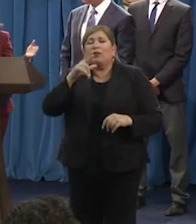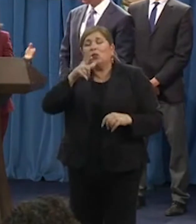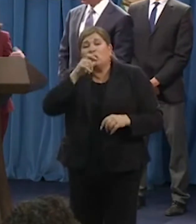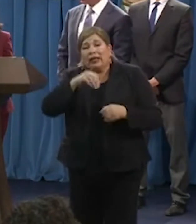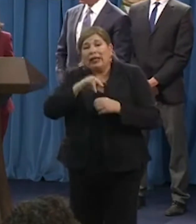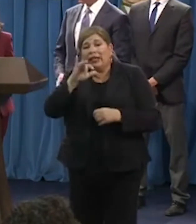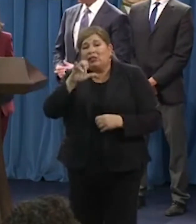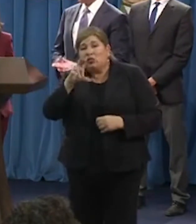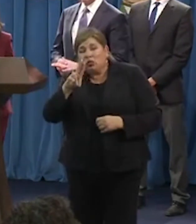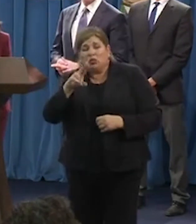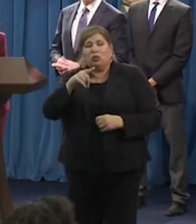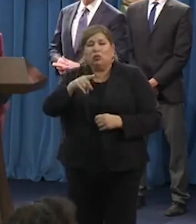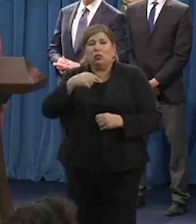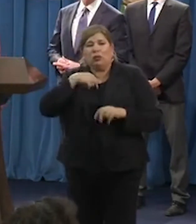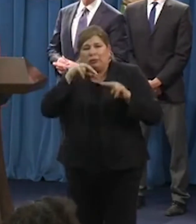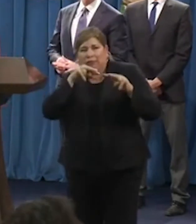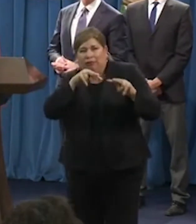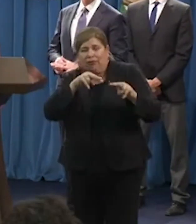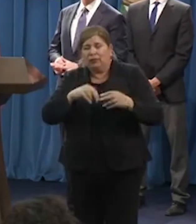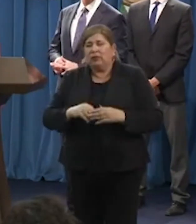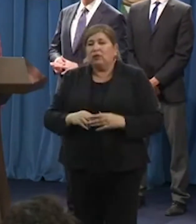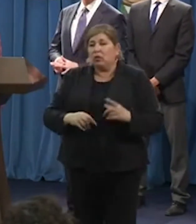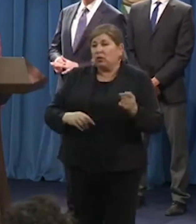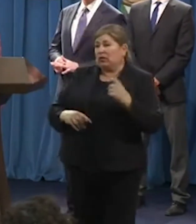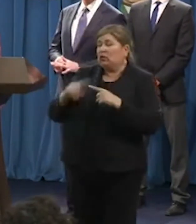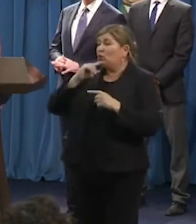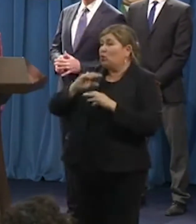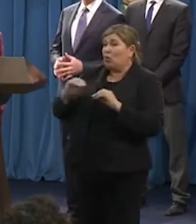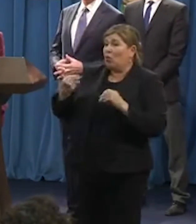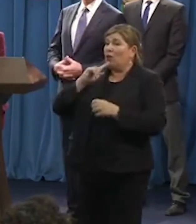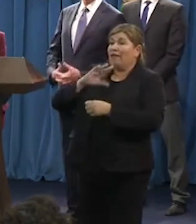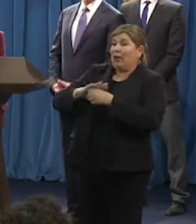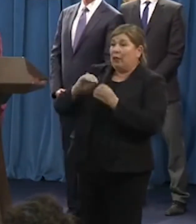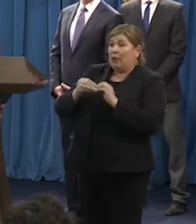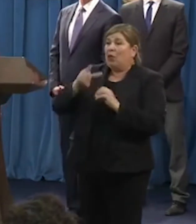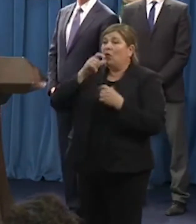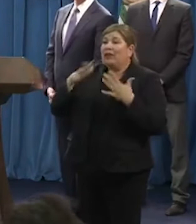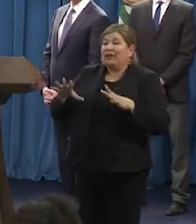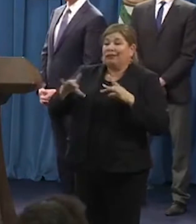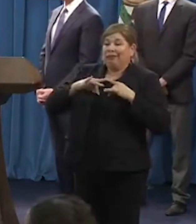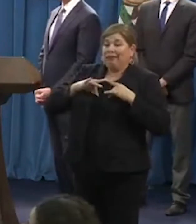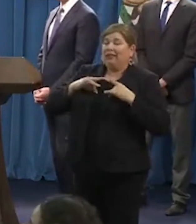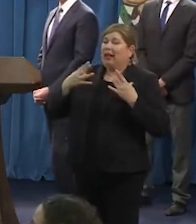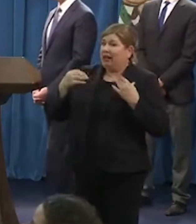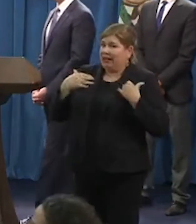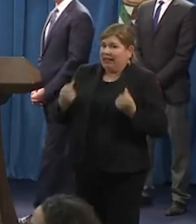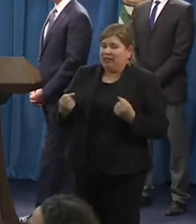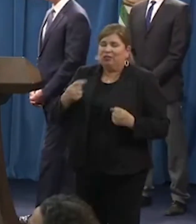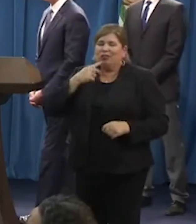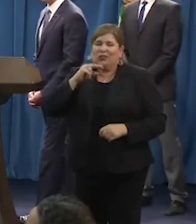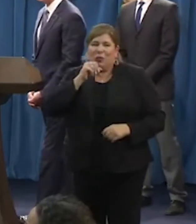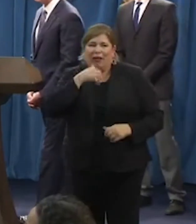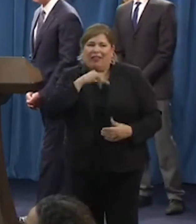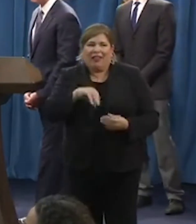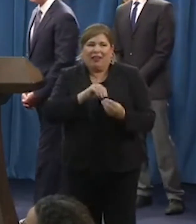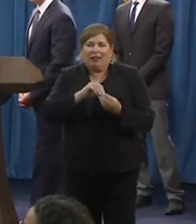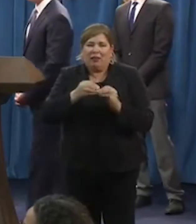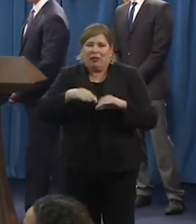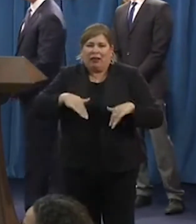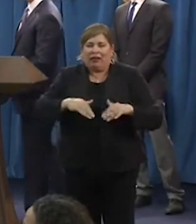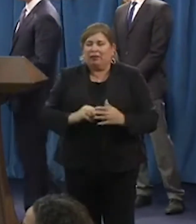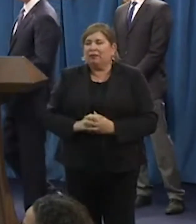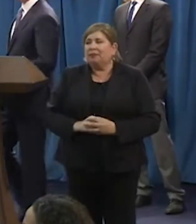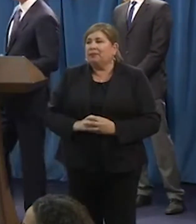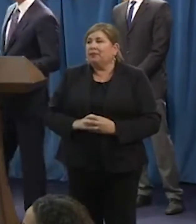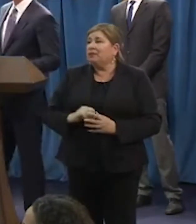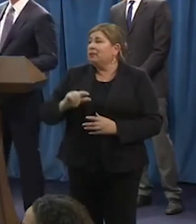and following those courses. So no confirmed number on resolution? Not at this time, no. Governor, you mentioned that these tests are something we're going to be